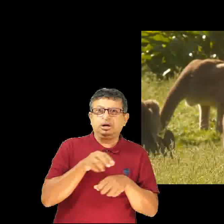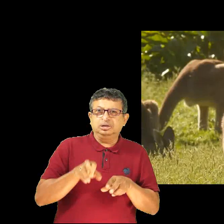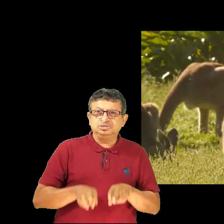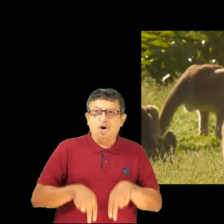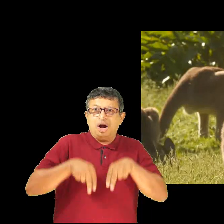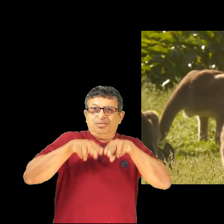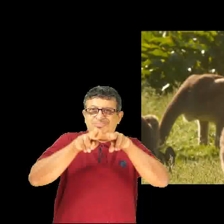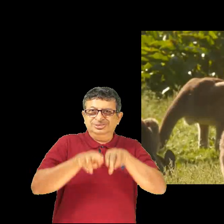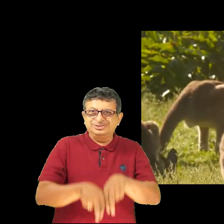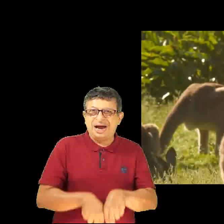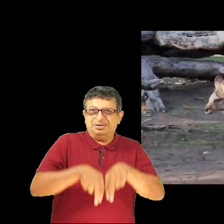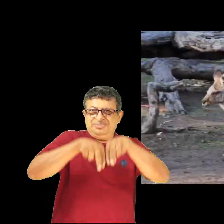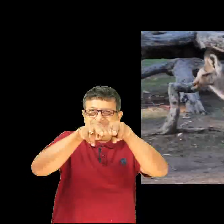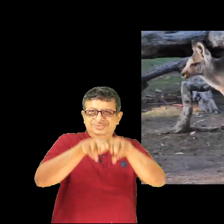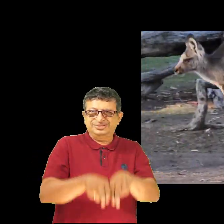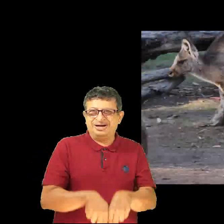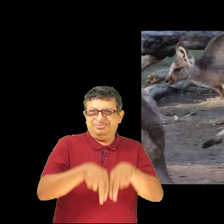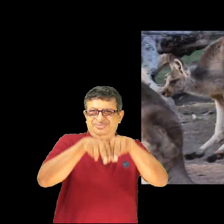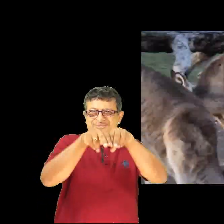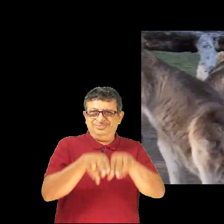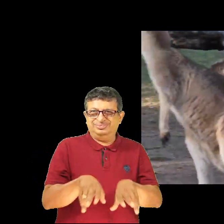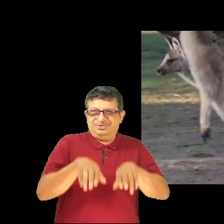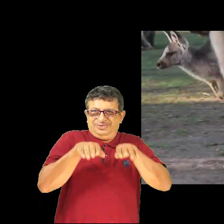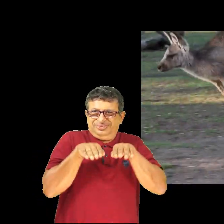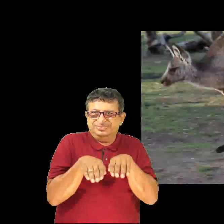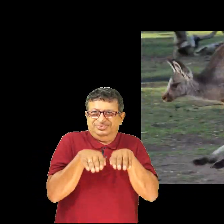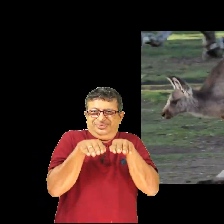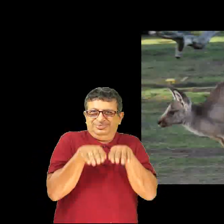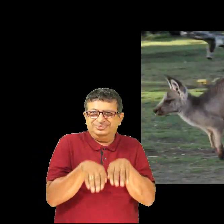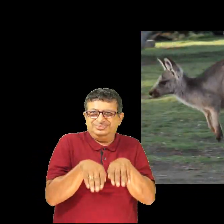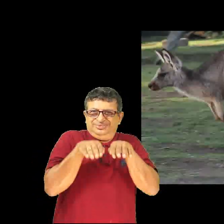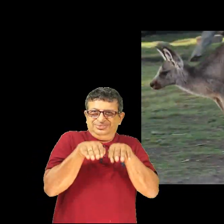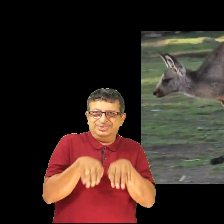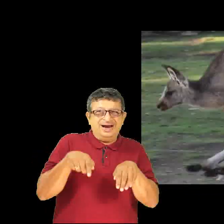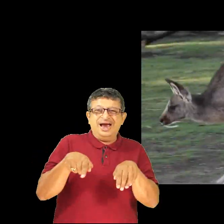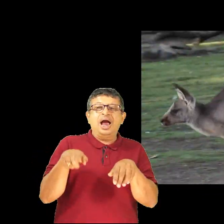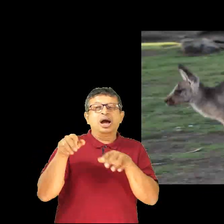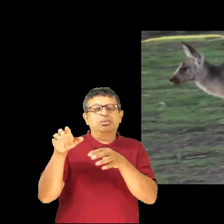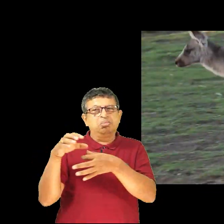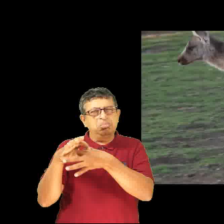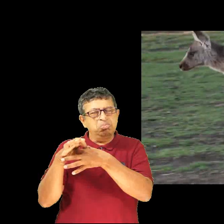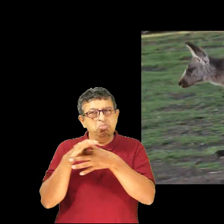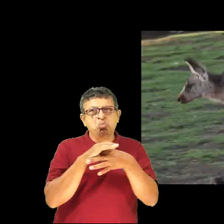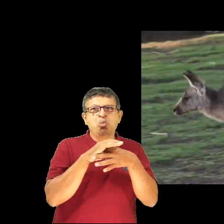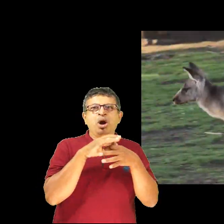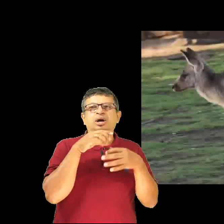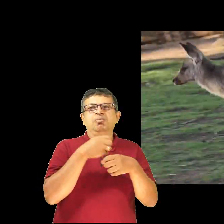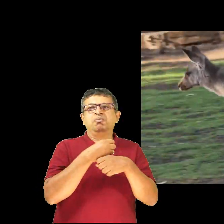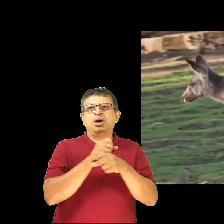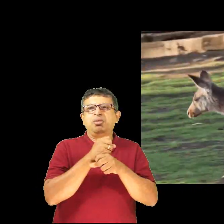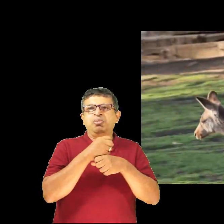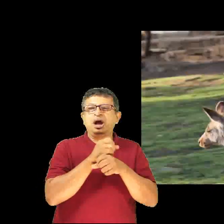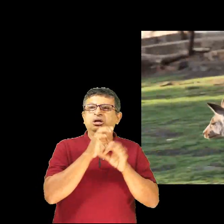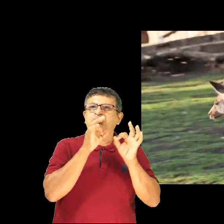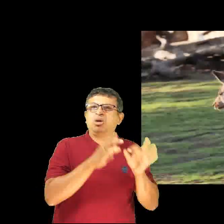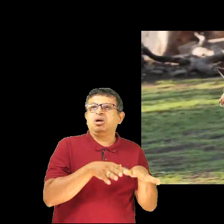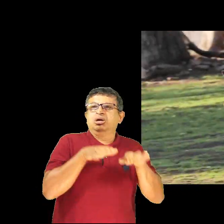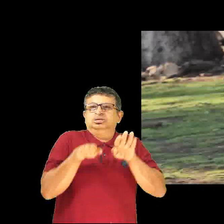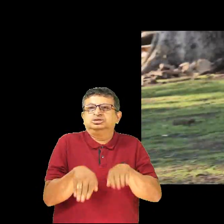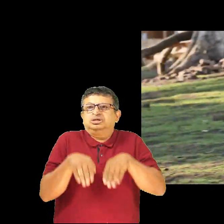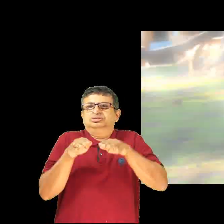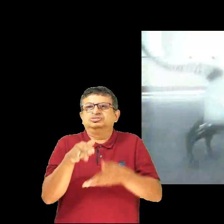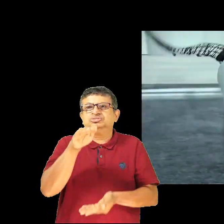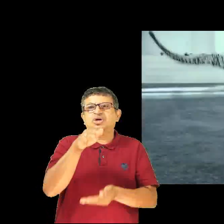is Australia. But also the way they jump from place to place. Maybe kick. And have their young in their pouch. Okay, there's a lot of things